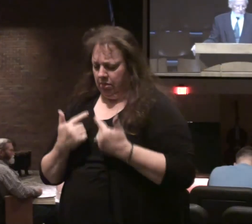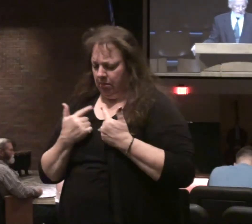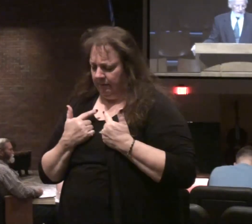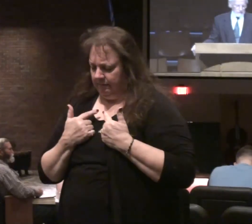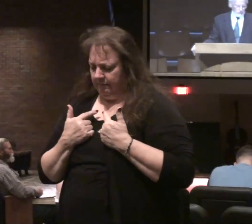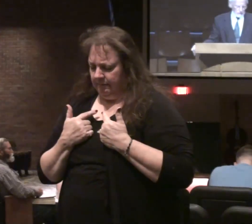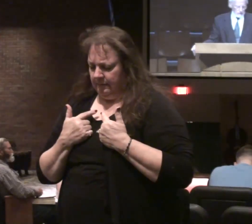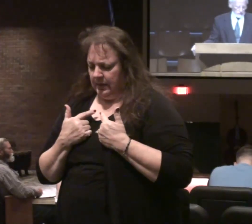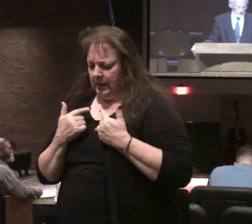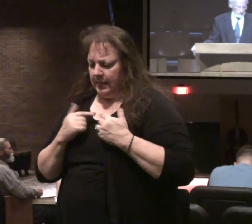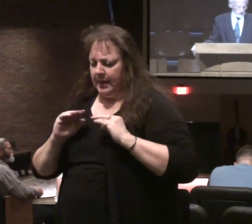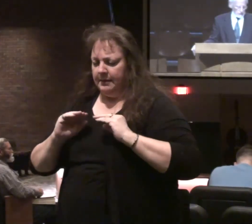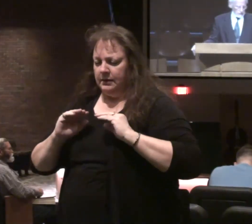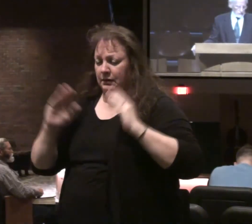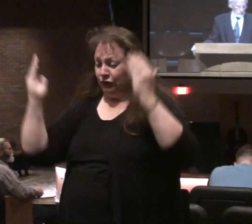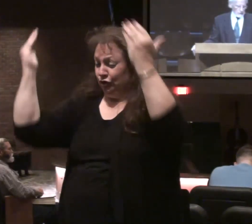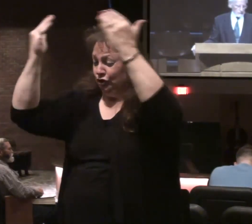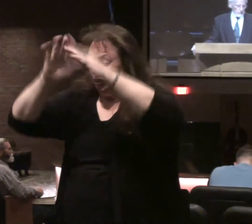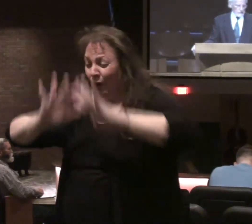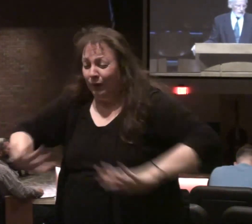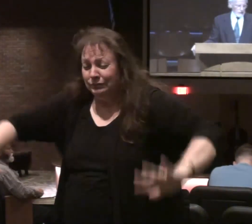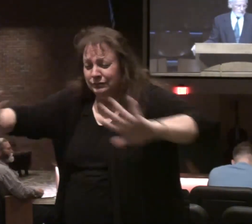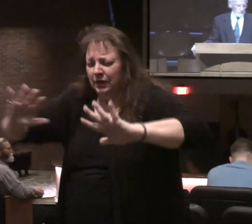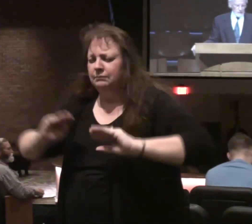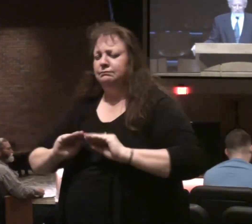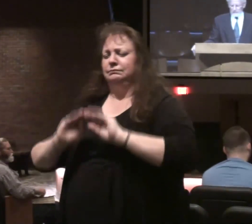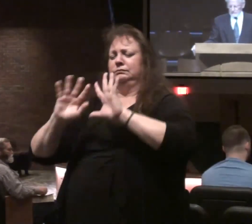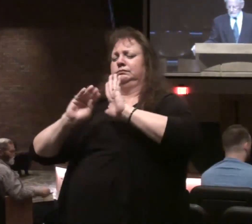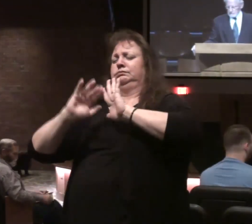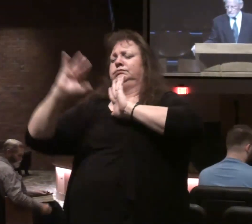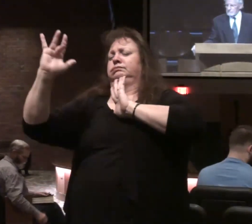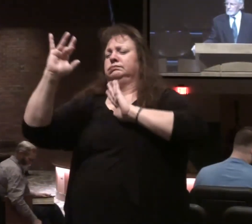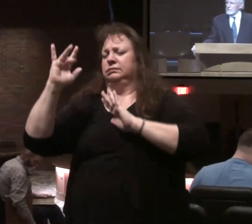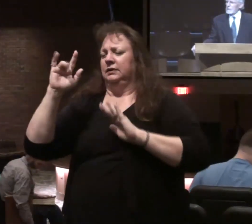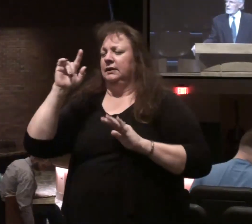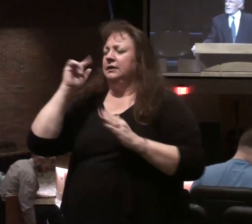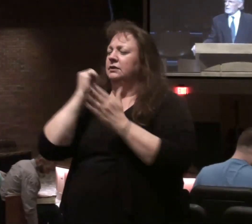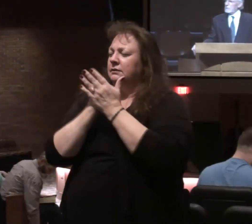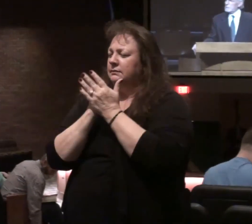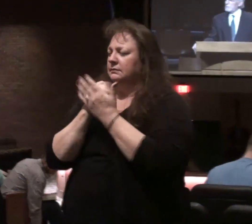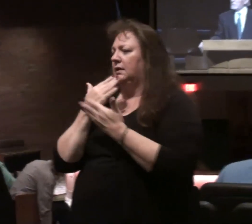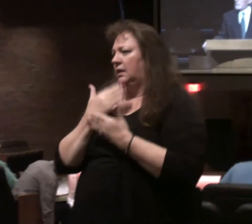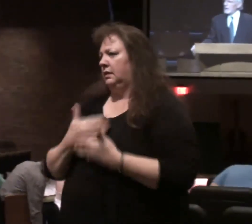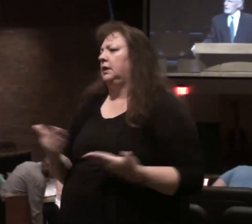May we be lights in the darkness. We pray in Christ's name. Amen. Thank you.